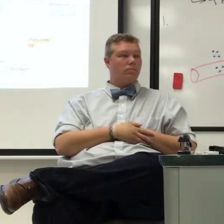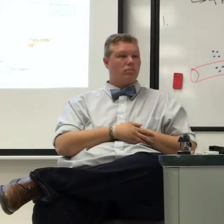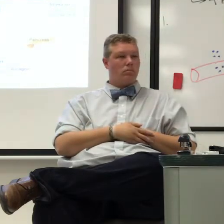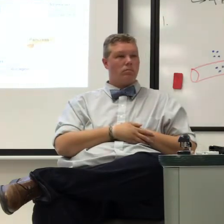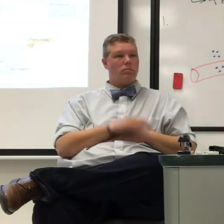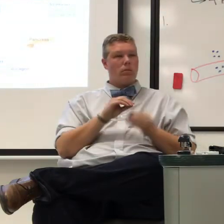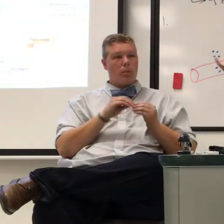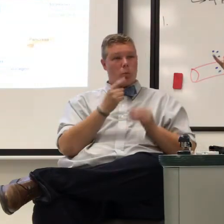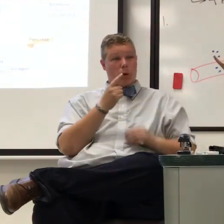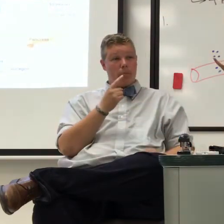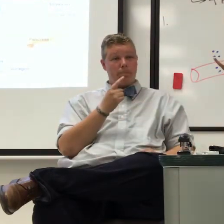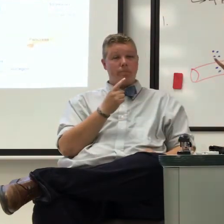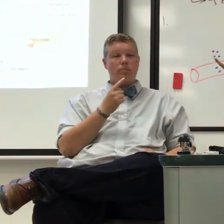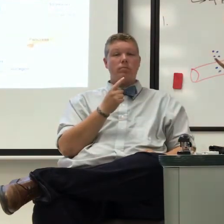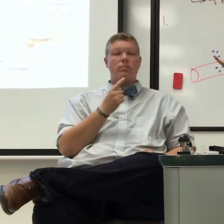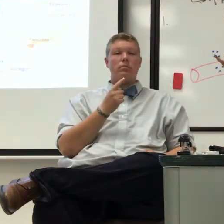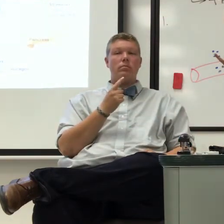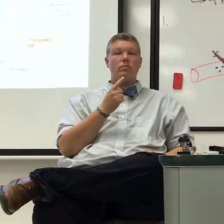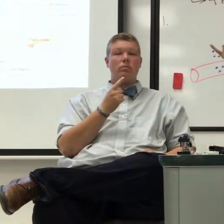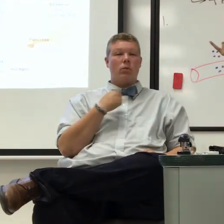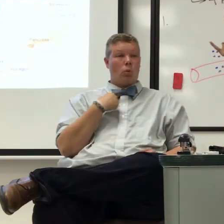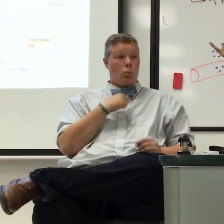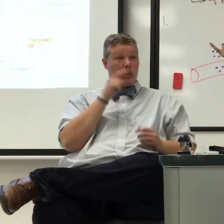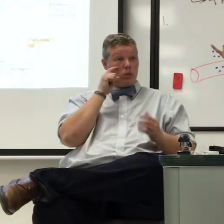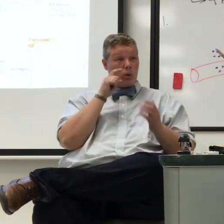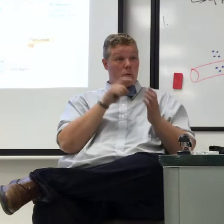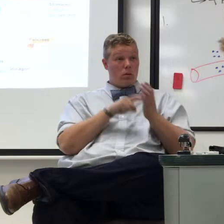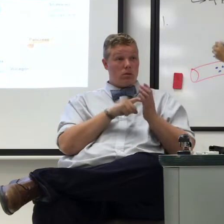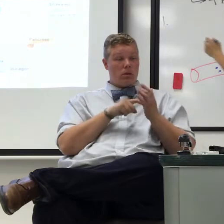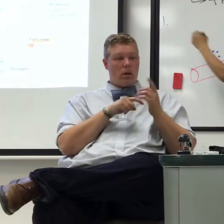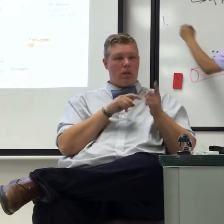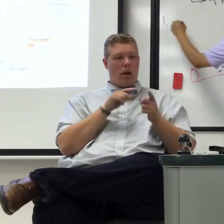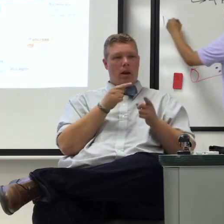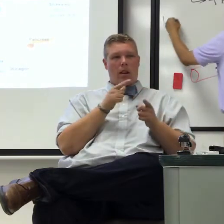one, we noted the gland